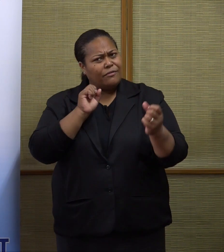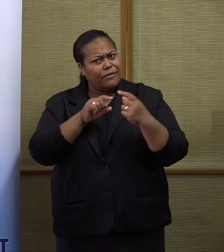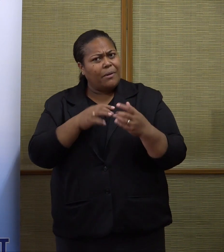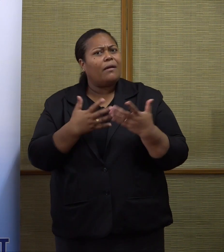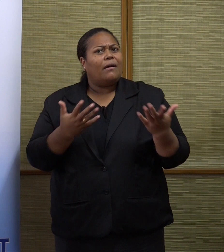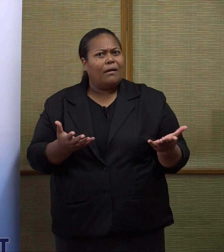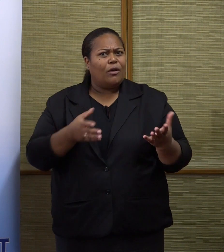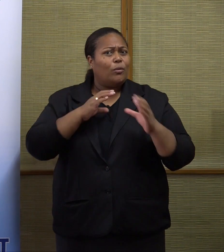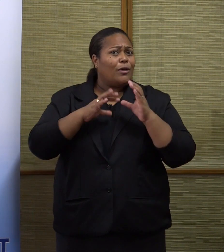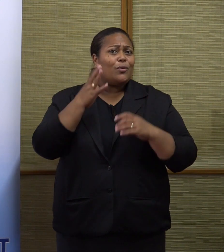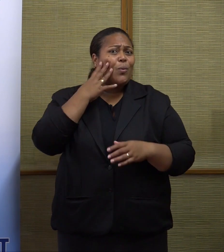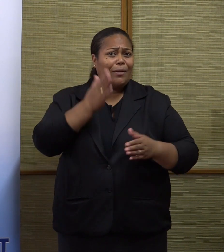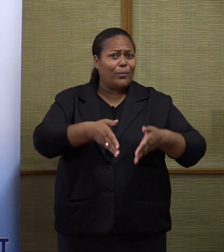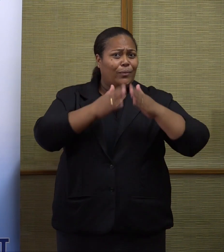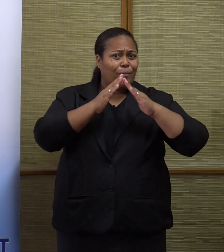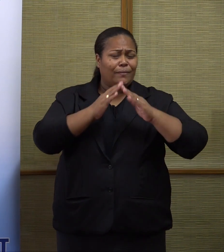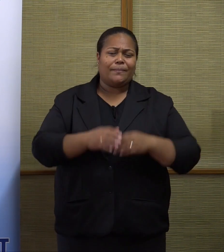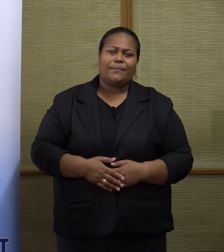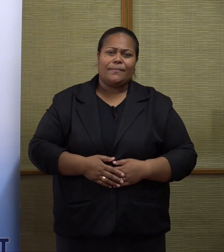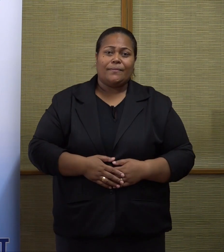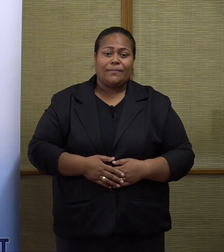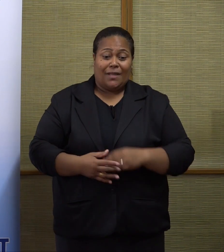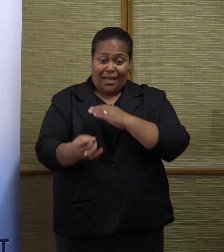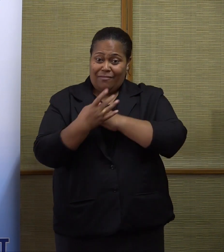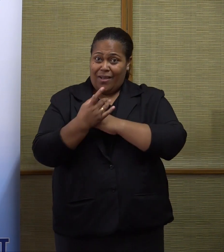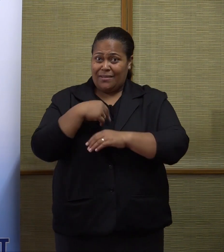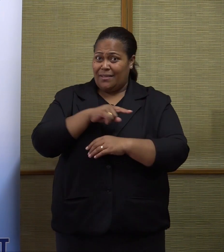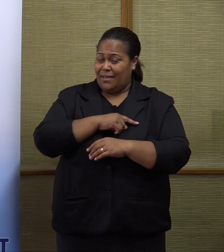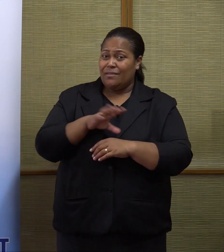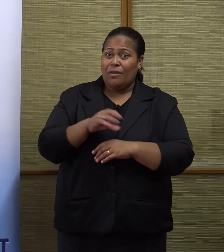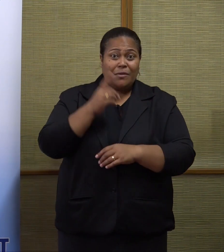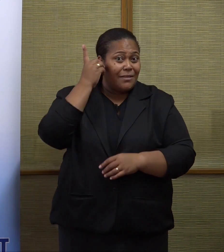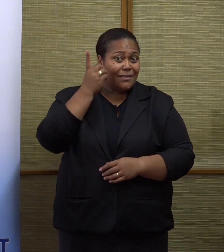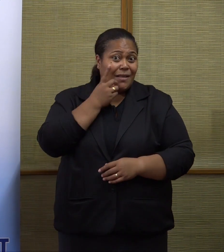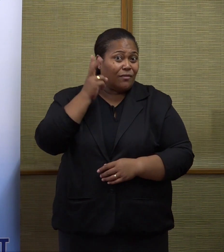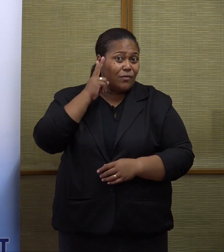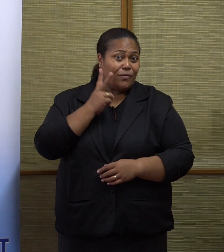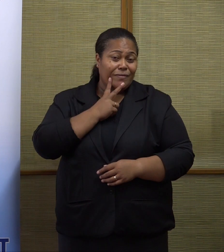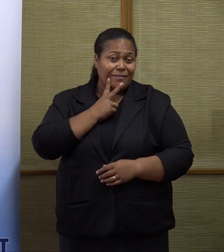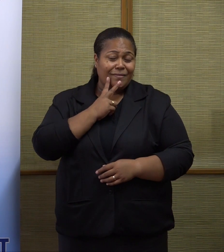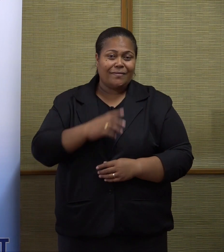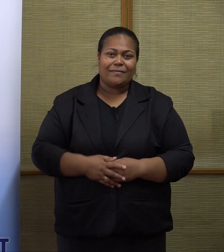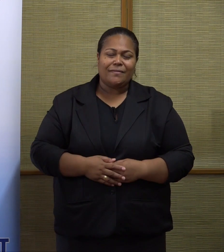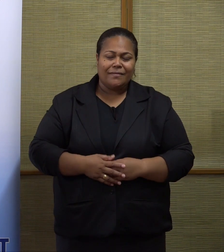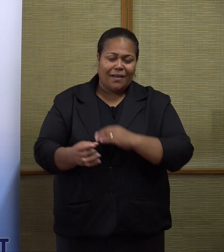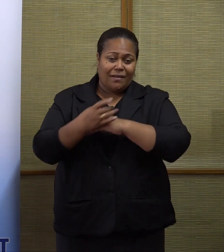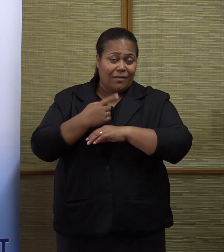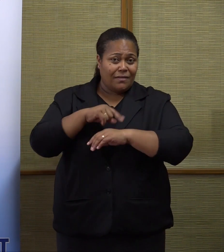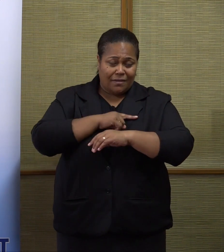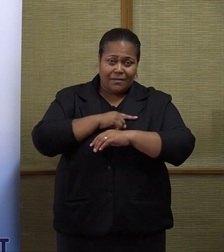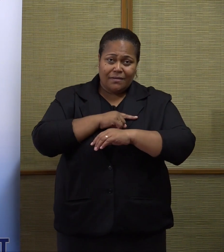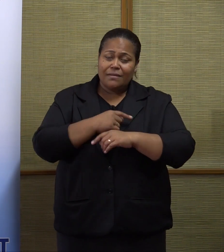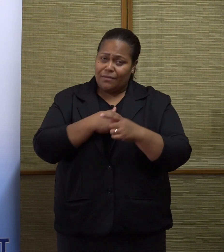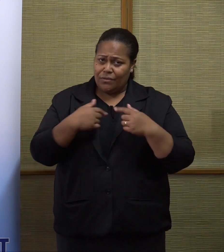be up? As per the advice from both Digicel and Vodafone,